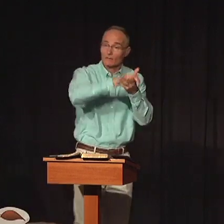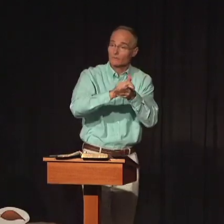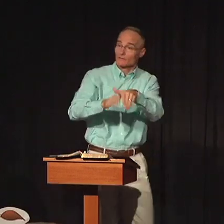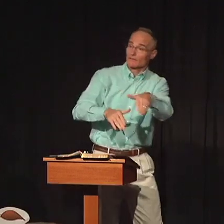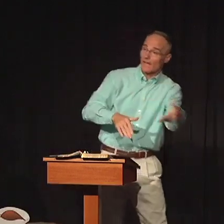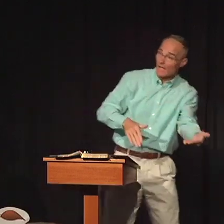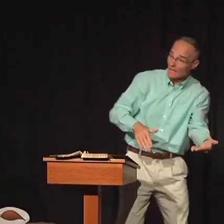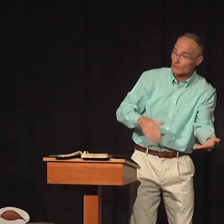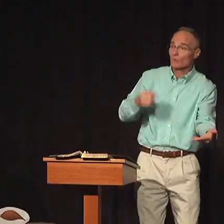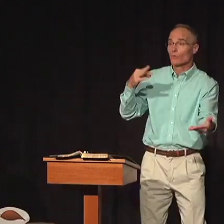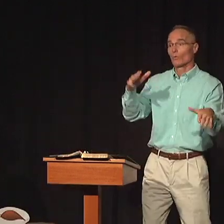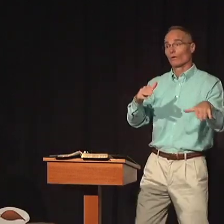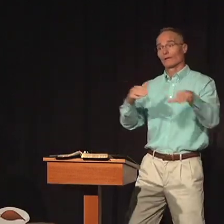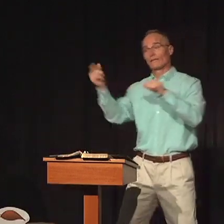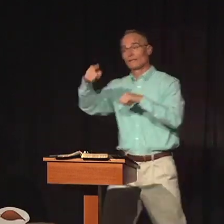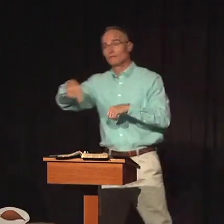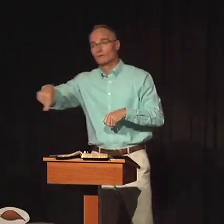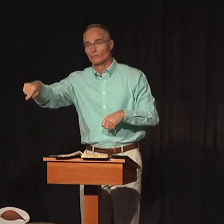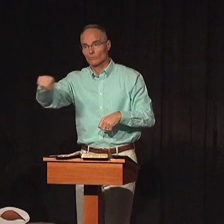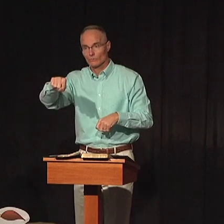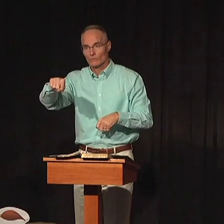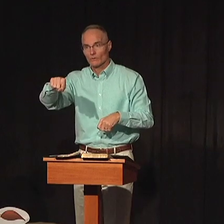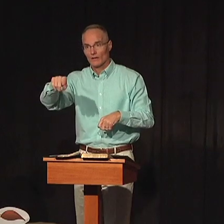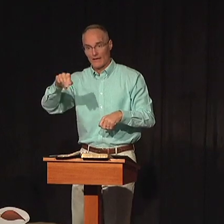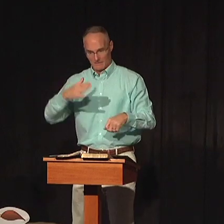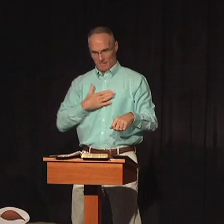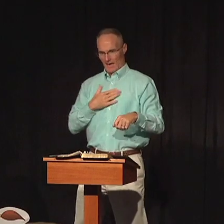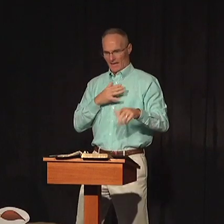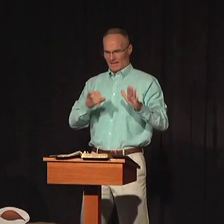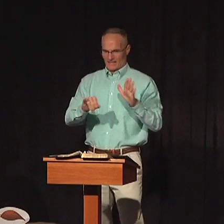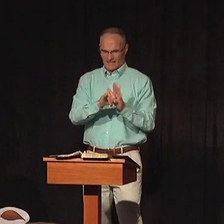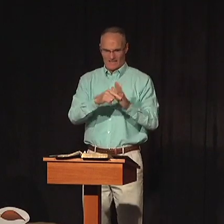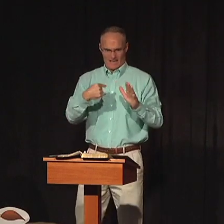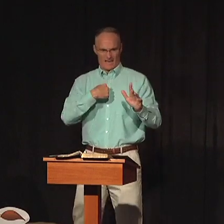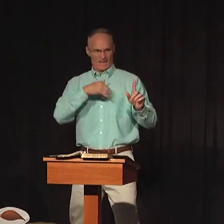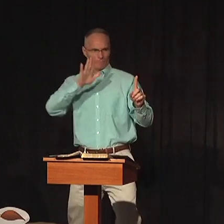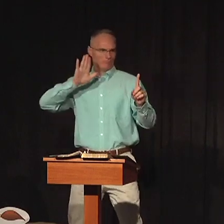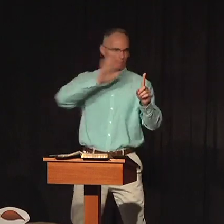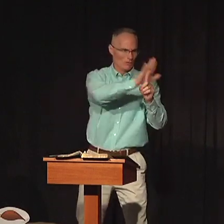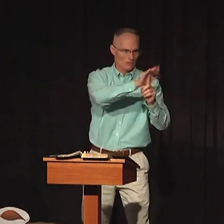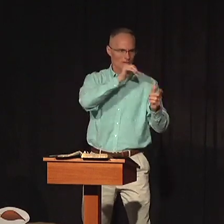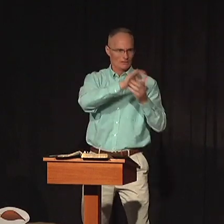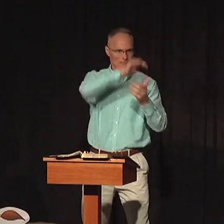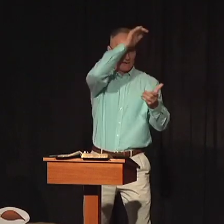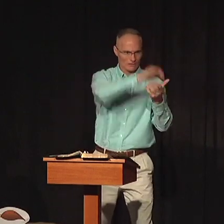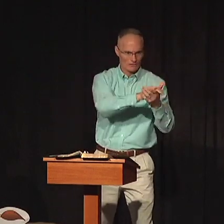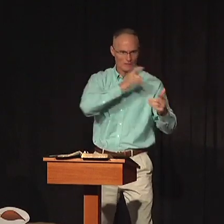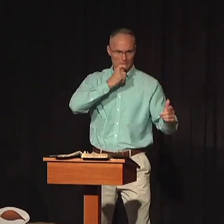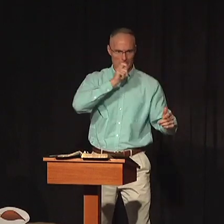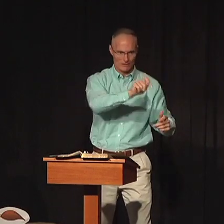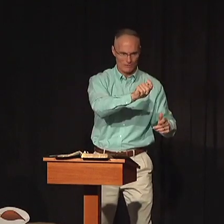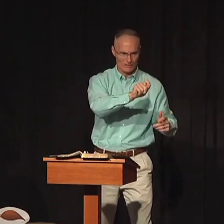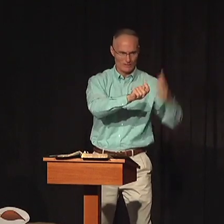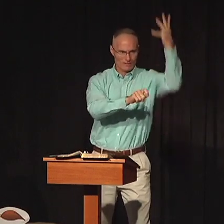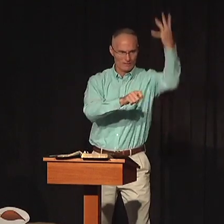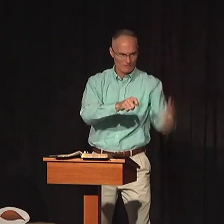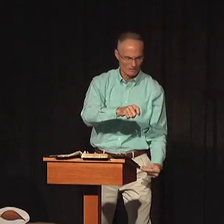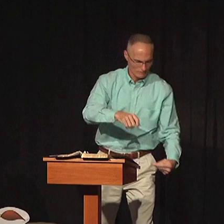If you're a spouse and they die, or the spouse leaves you, my identity is solely as a spouse. And